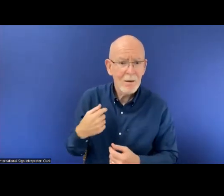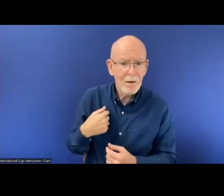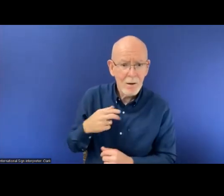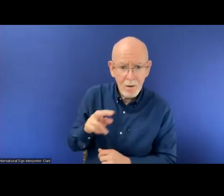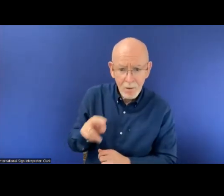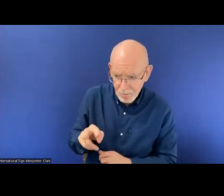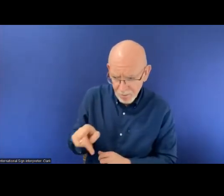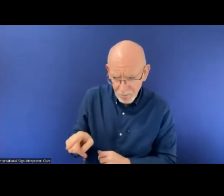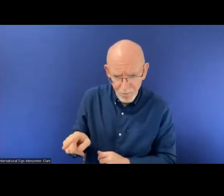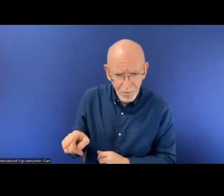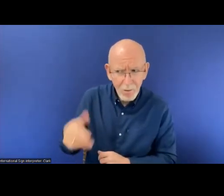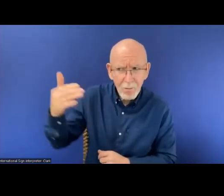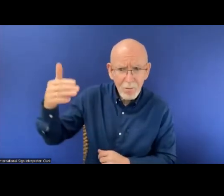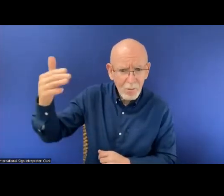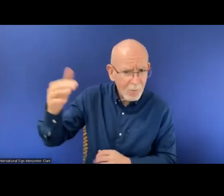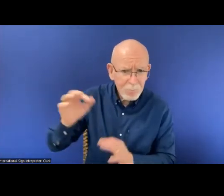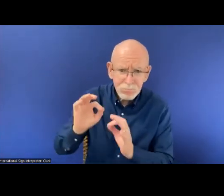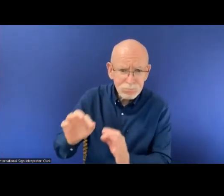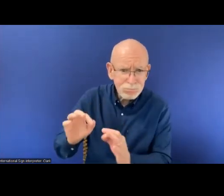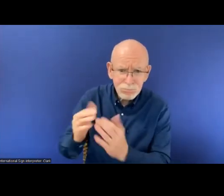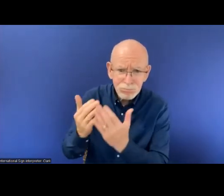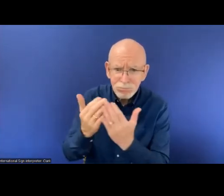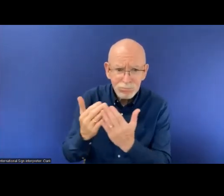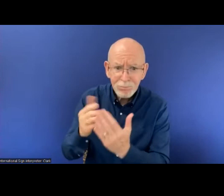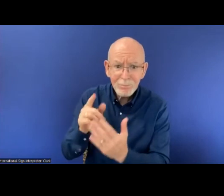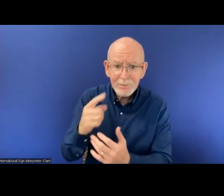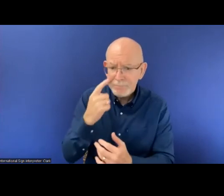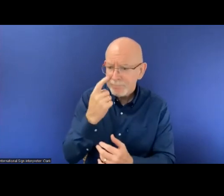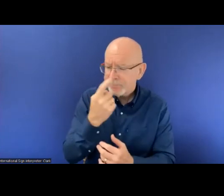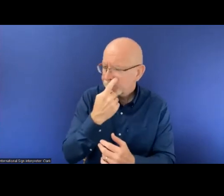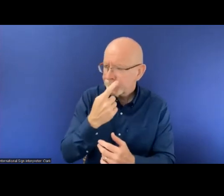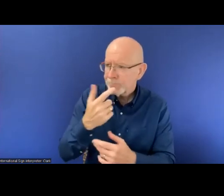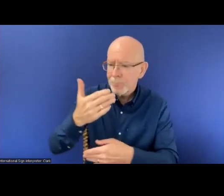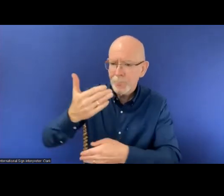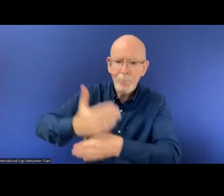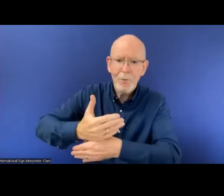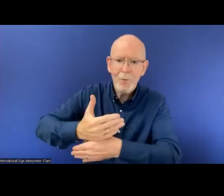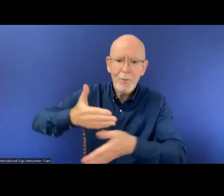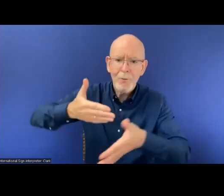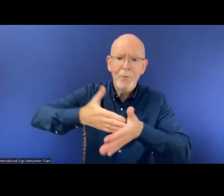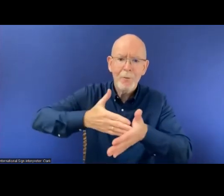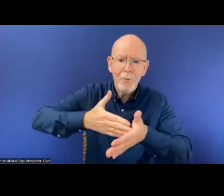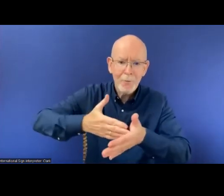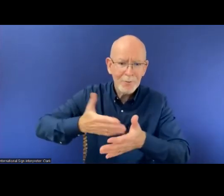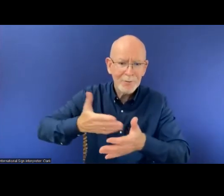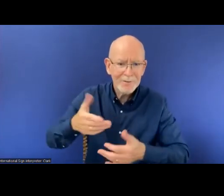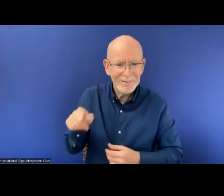and marked increase in improvement to her sight. We're really grateful